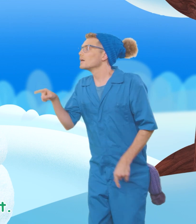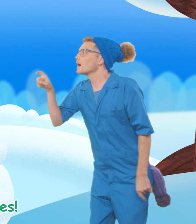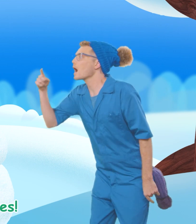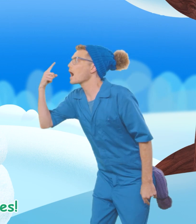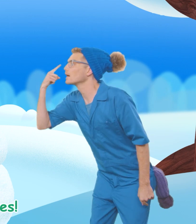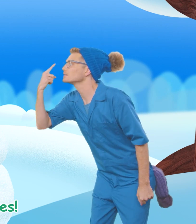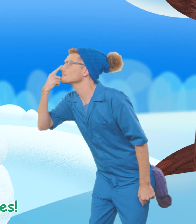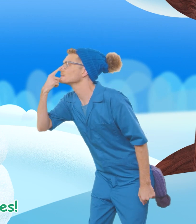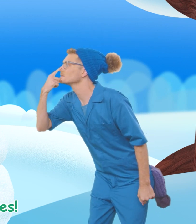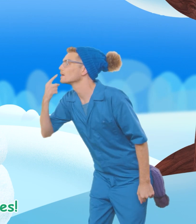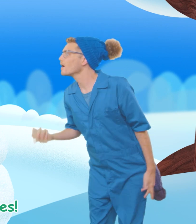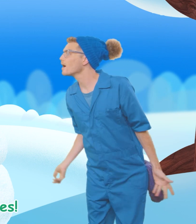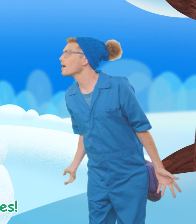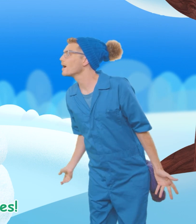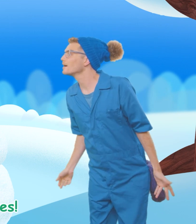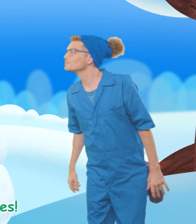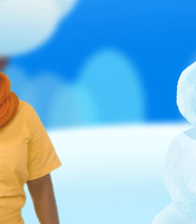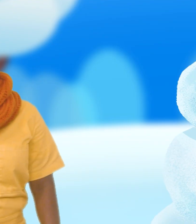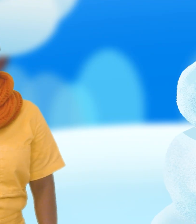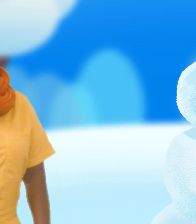It needs eyes.